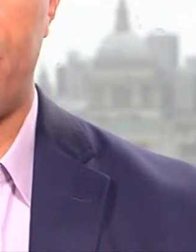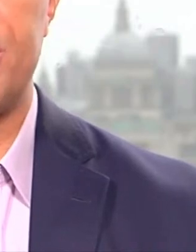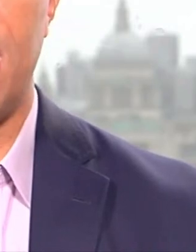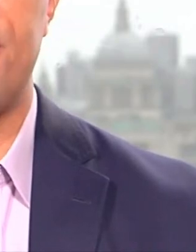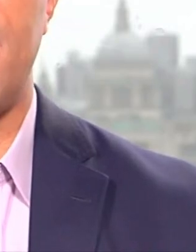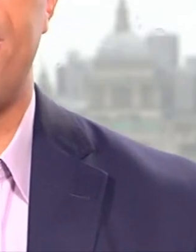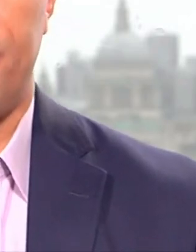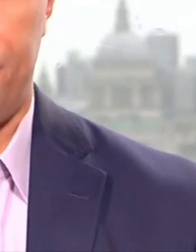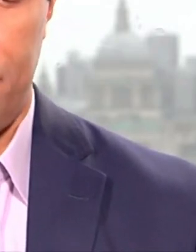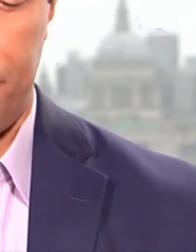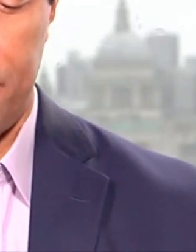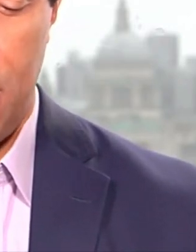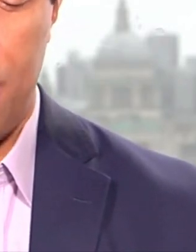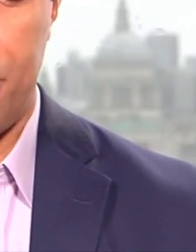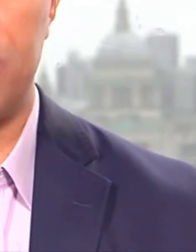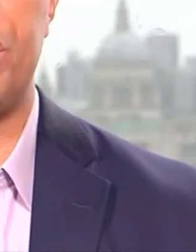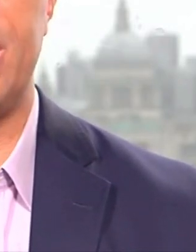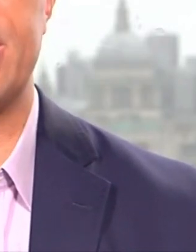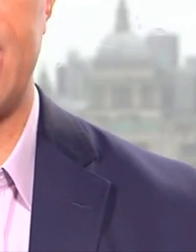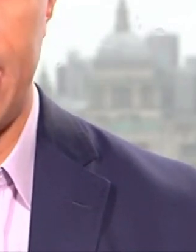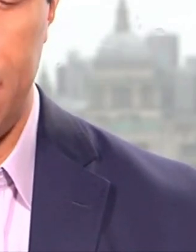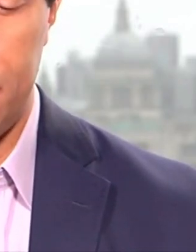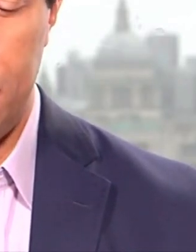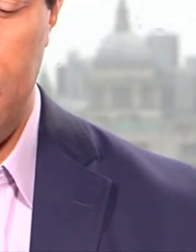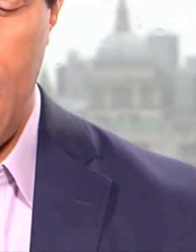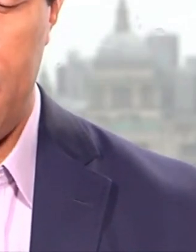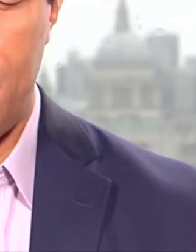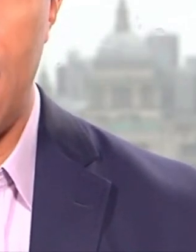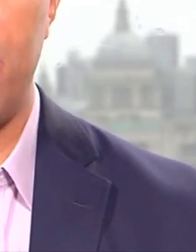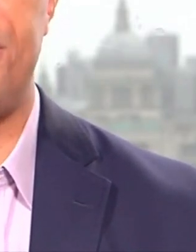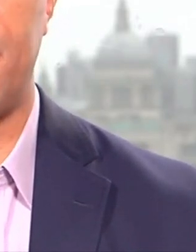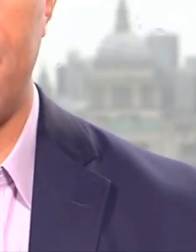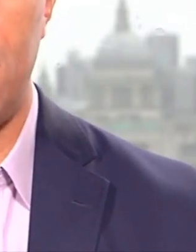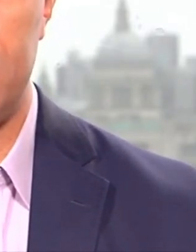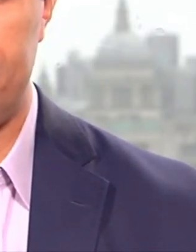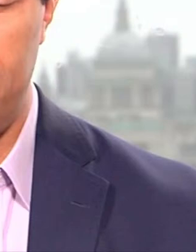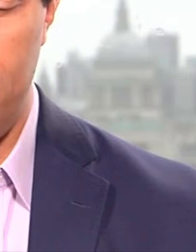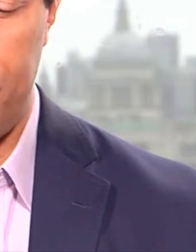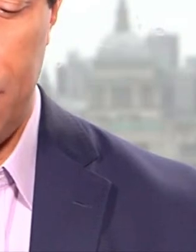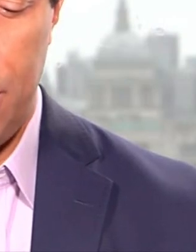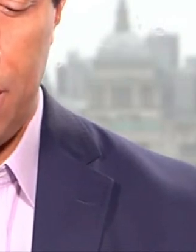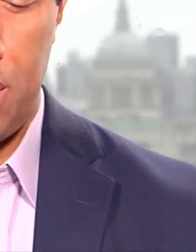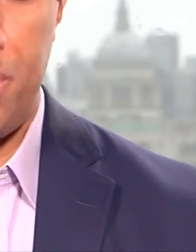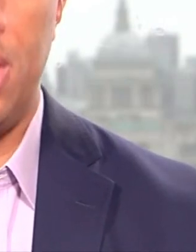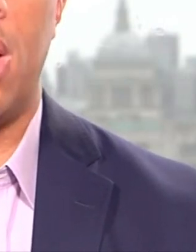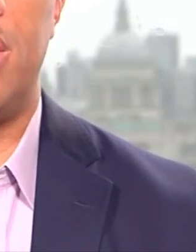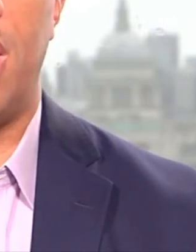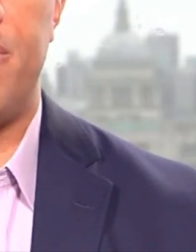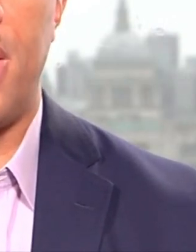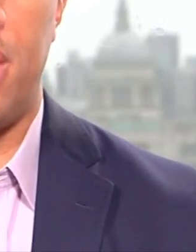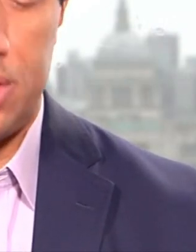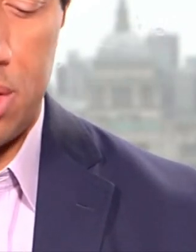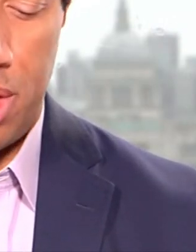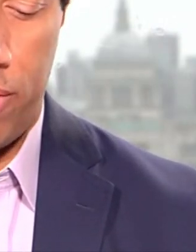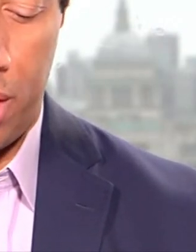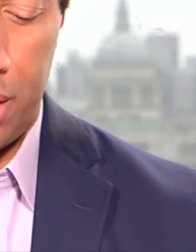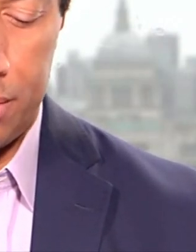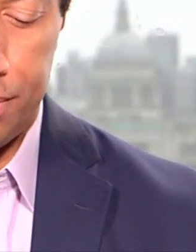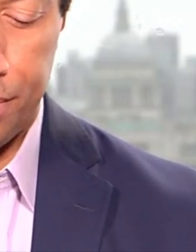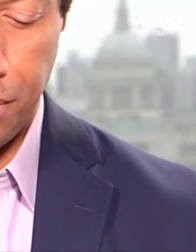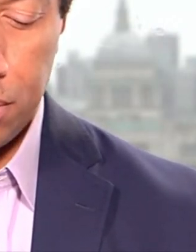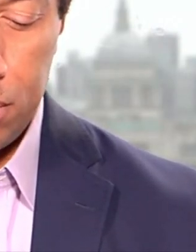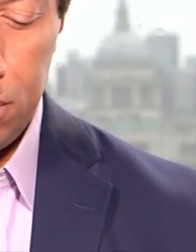And we prioritized as a service on the part of the society and transport technology proof to be a vital customer